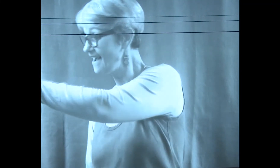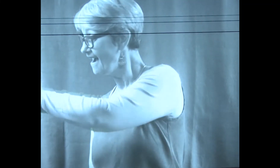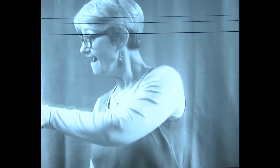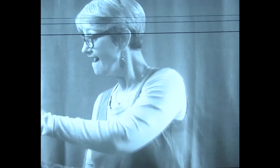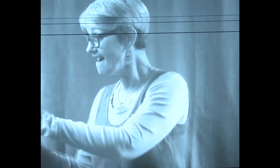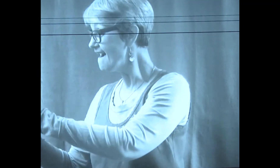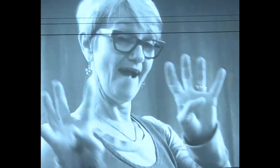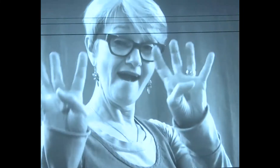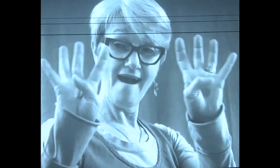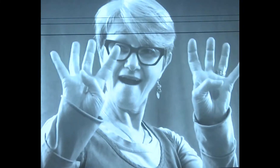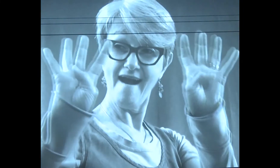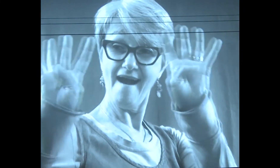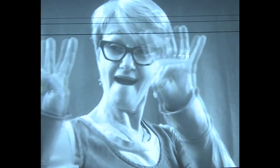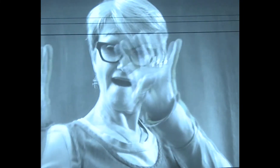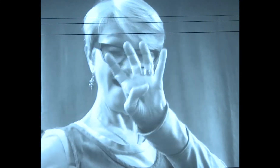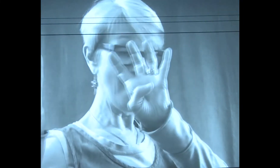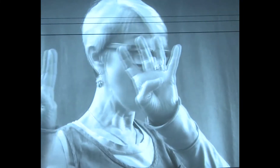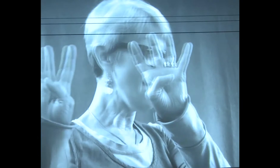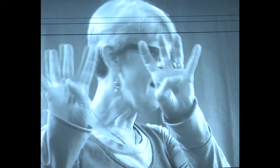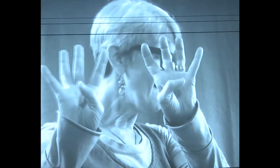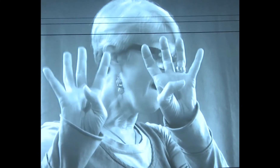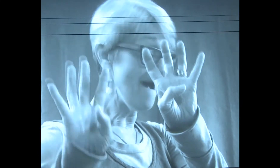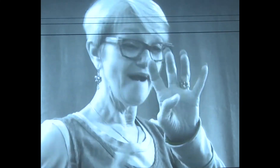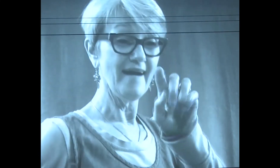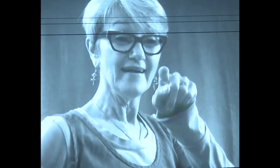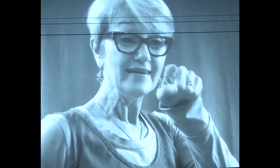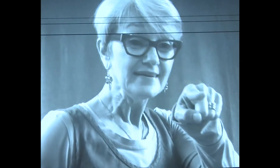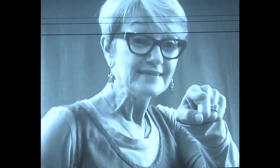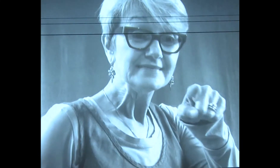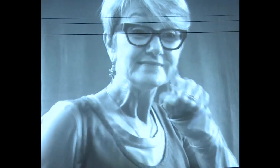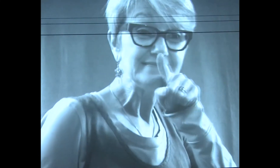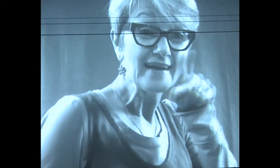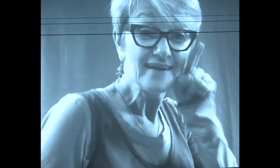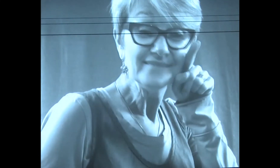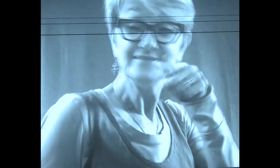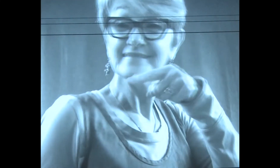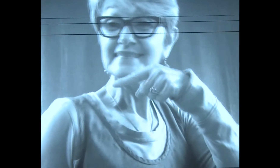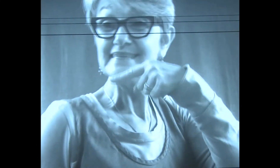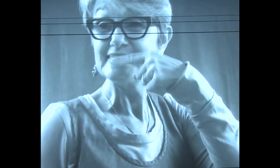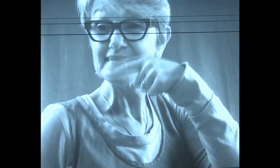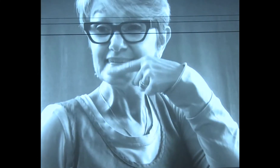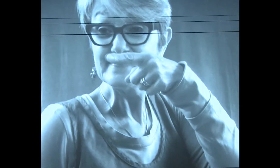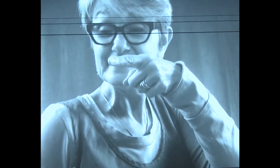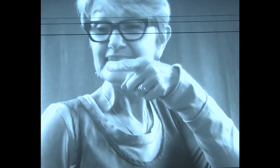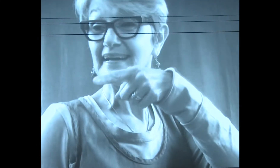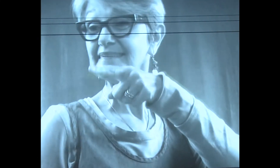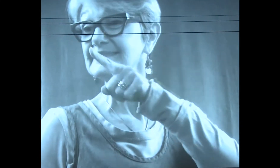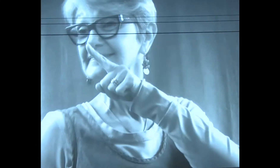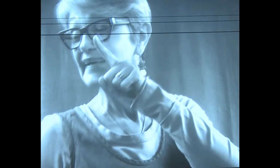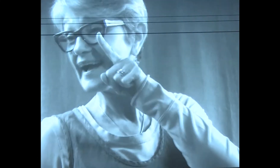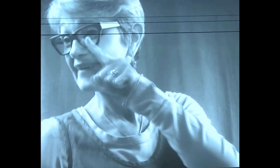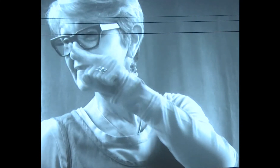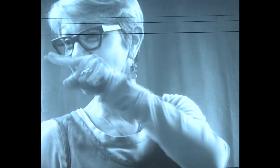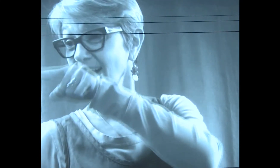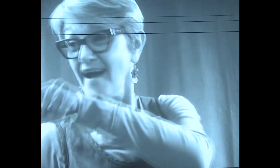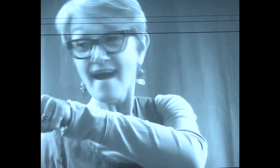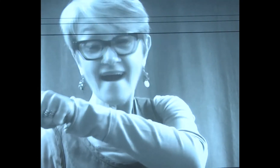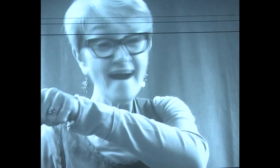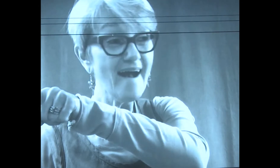and calm, peaceful face. And there's a field of daisy eyes, of deaf and